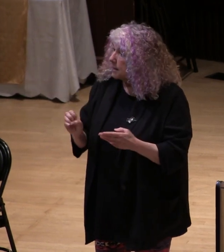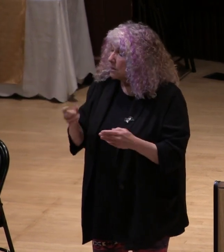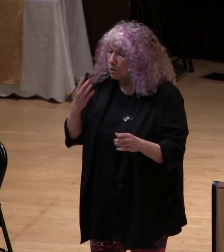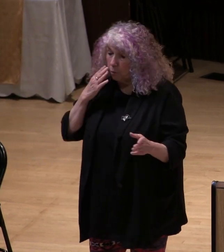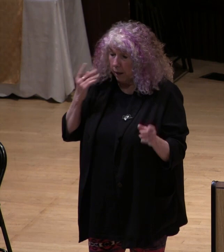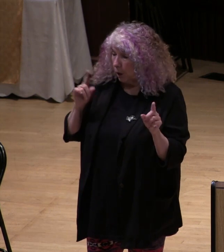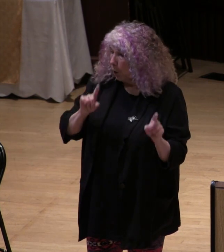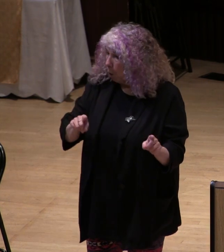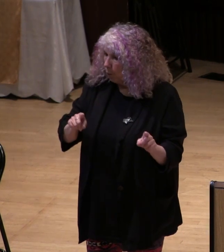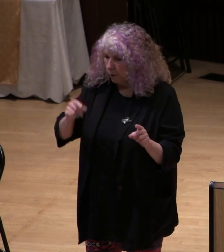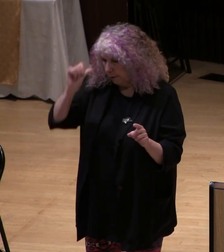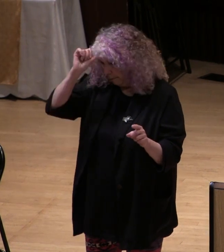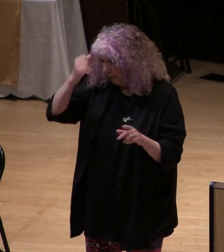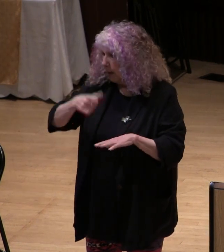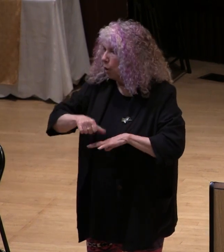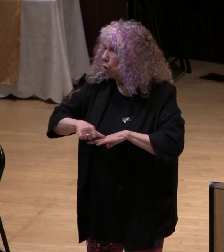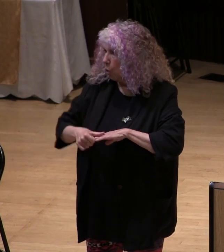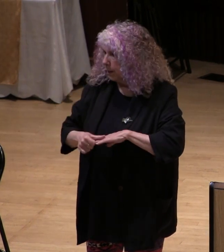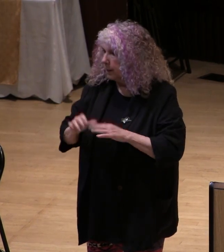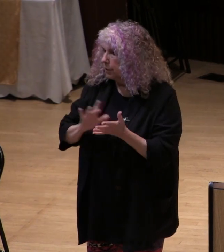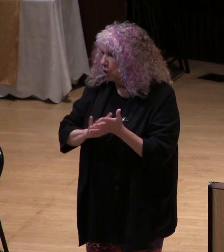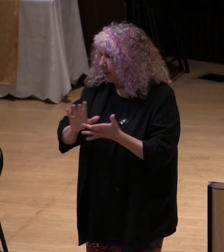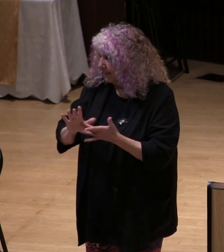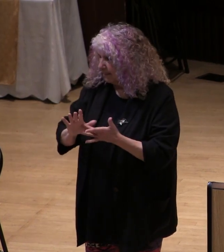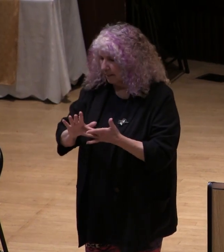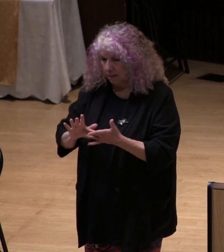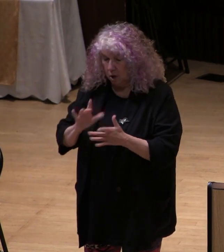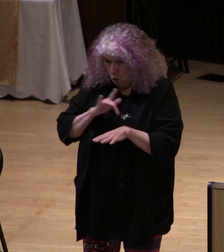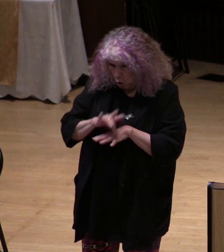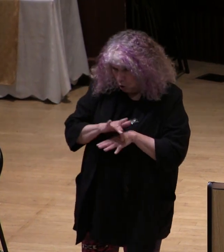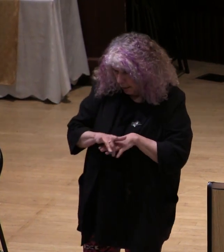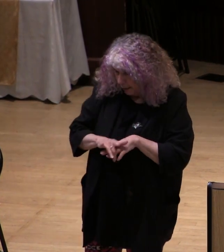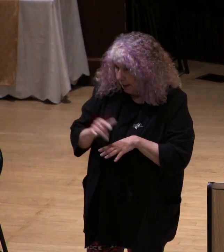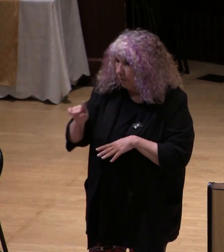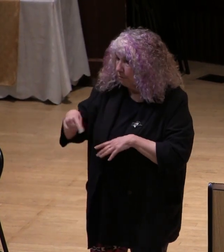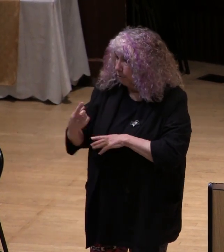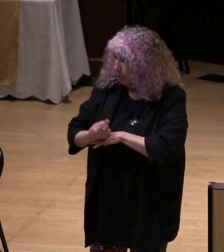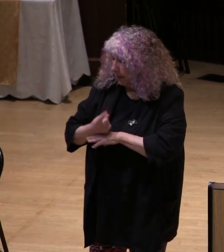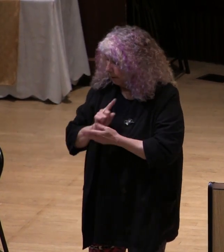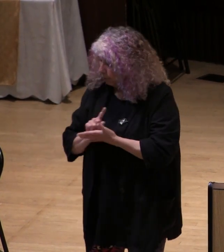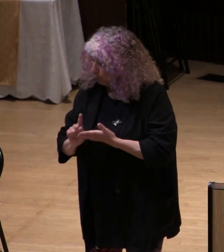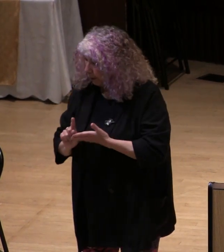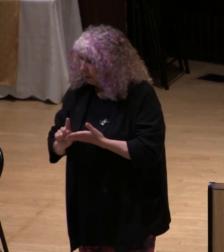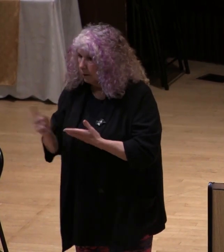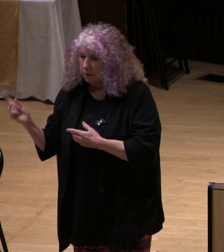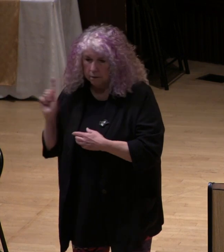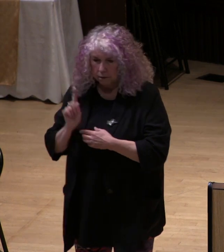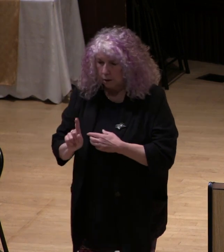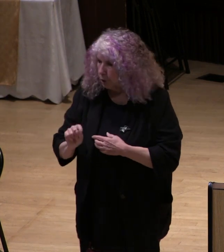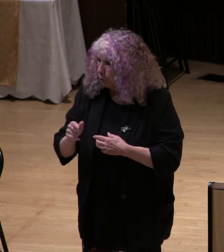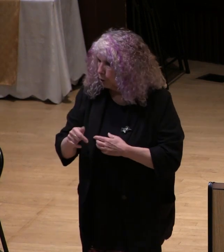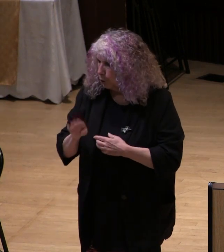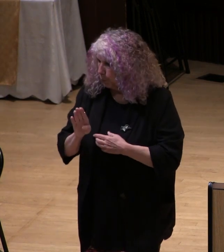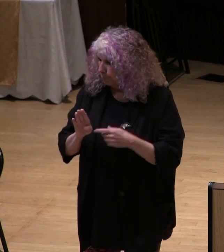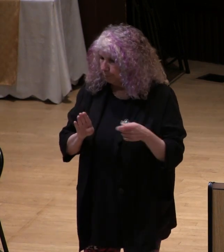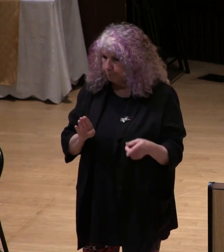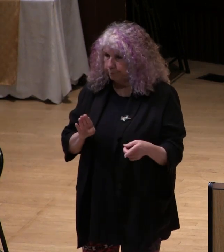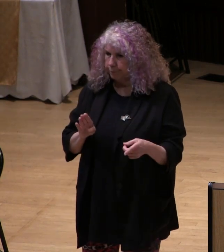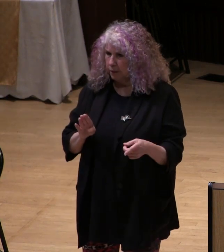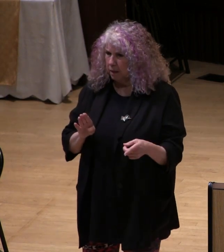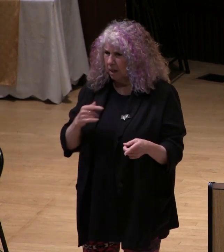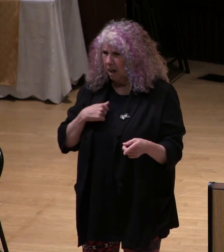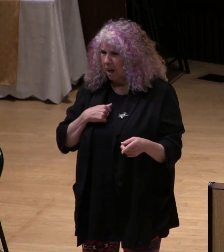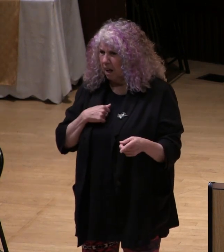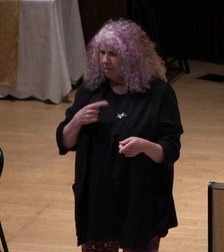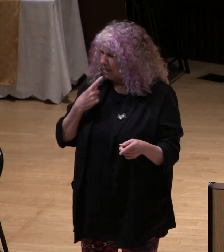they might go and anoint Jesus. Very early, on the first day of the week, they came to the tomb. They